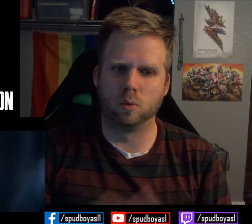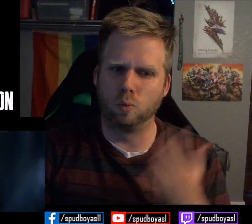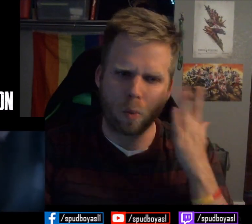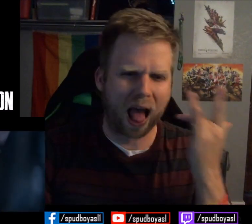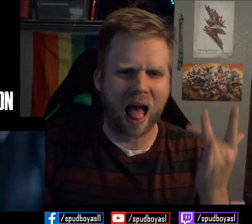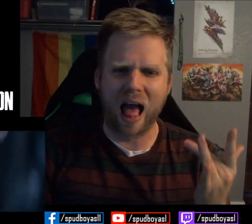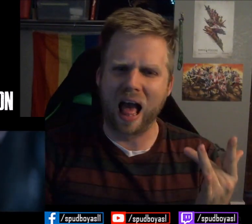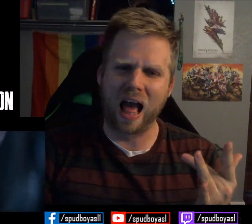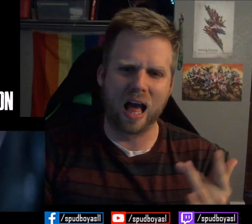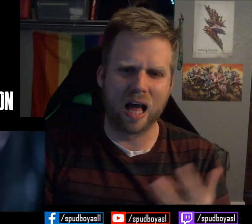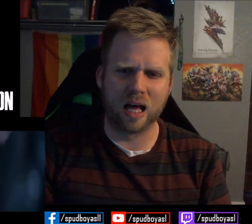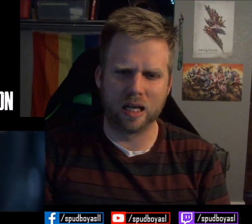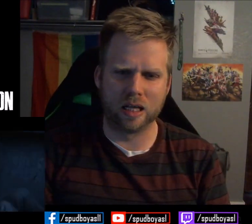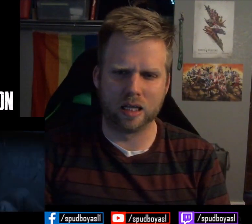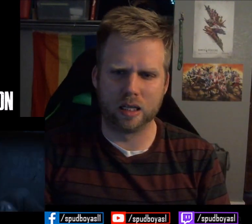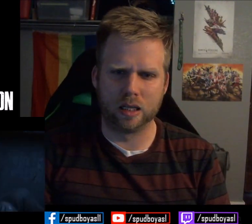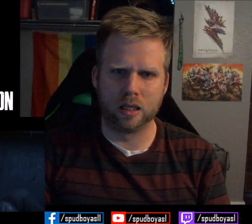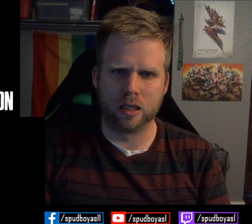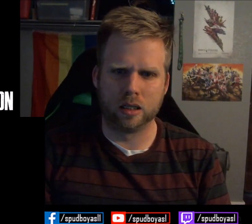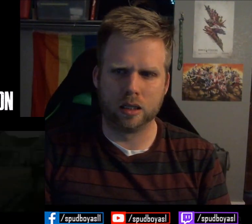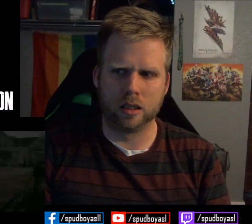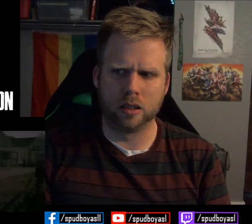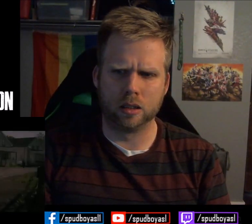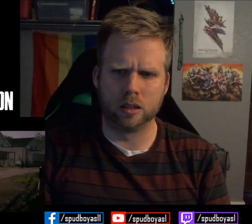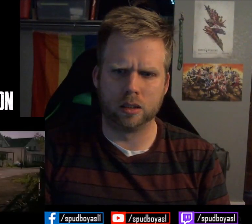Why did you make me do that?